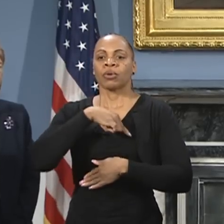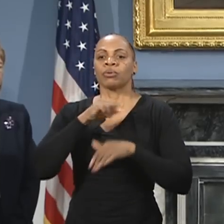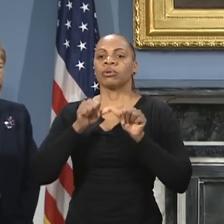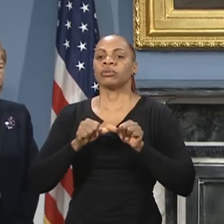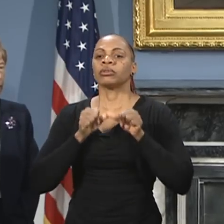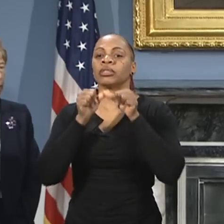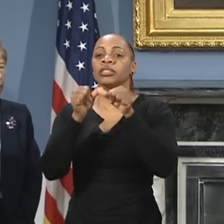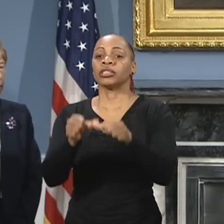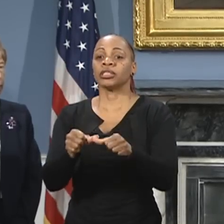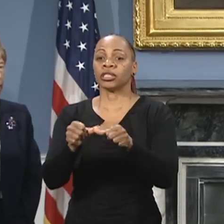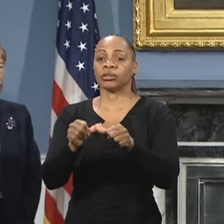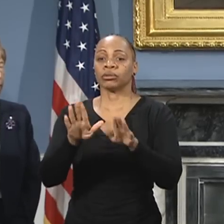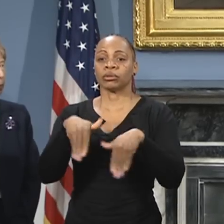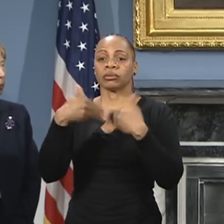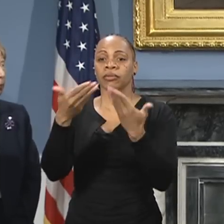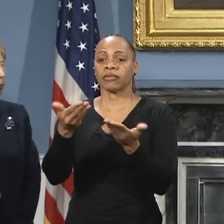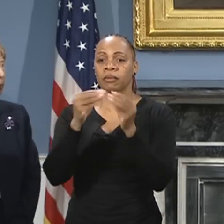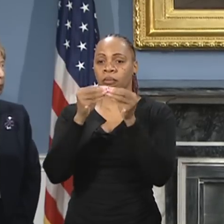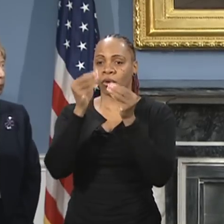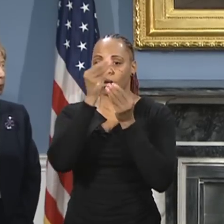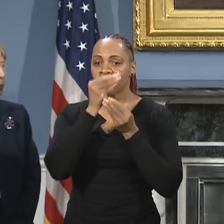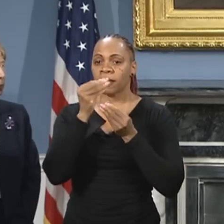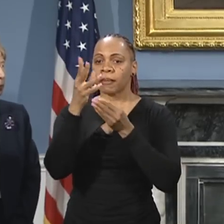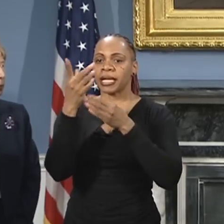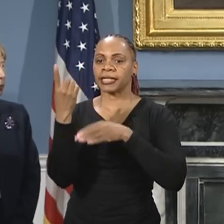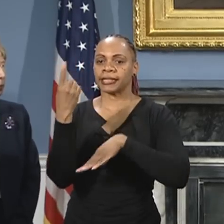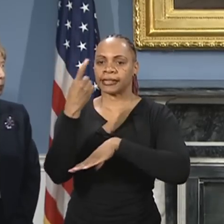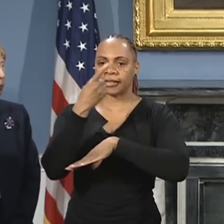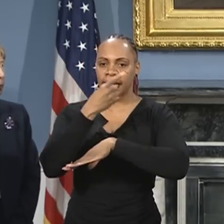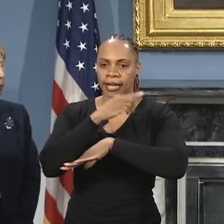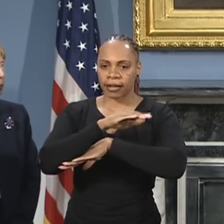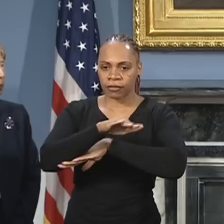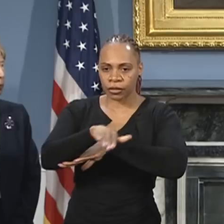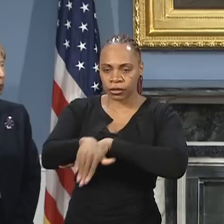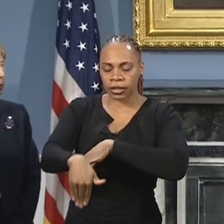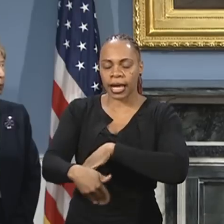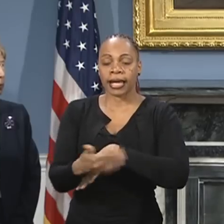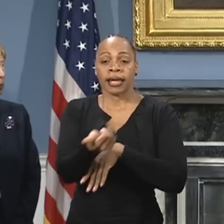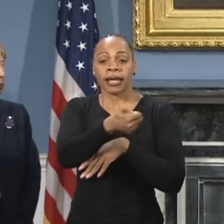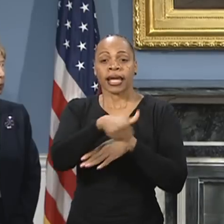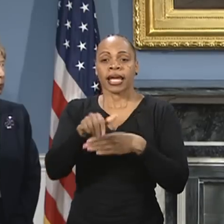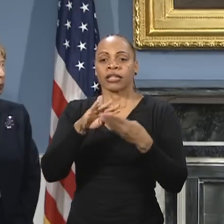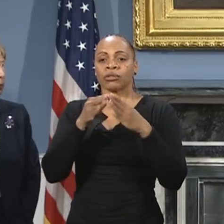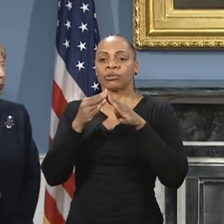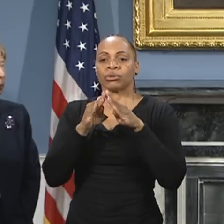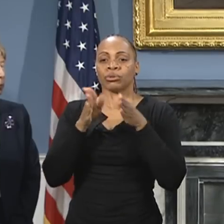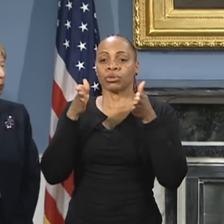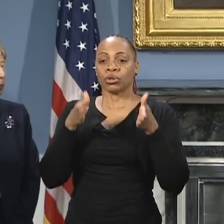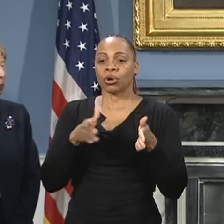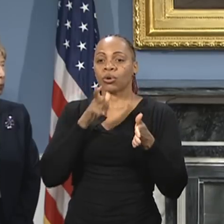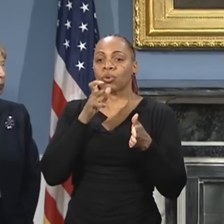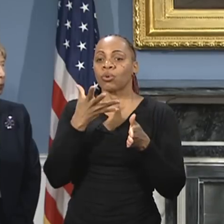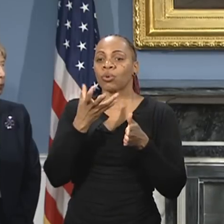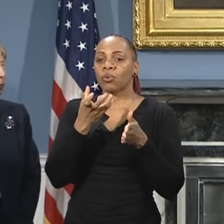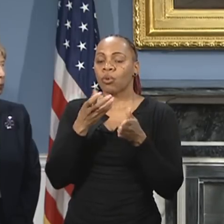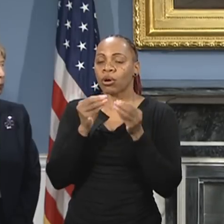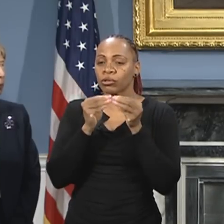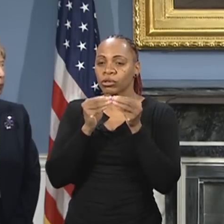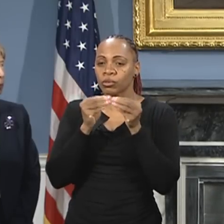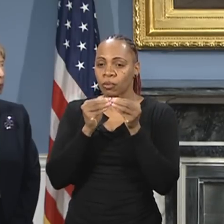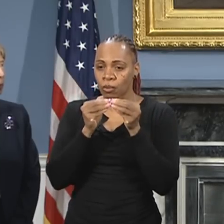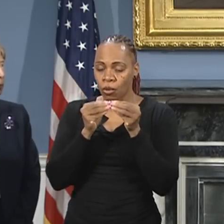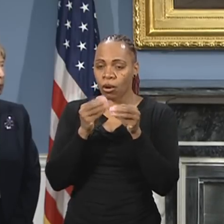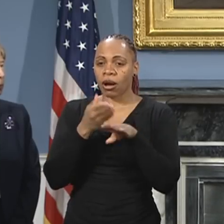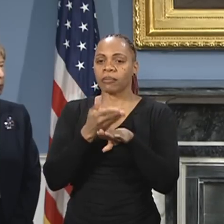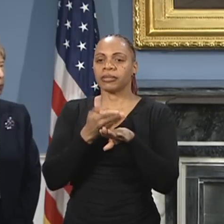providing updates and additional information as the day goes on. Any New Yorker that wants to get constant updates can sign up on